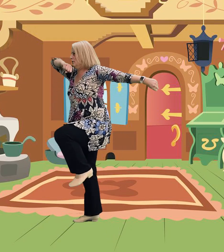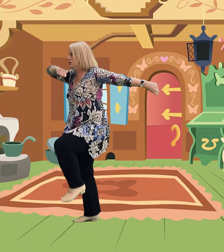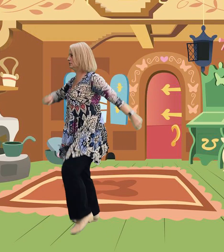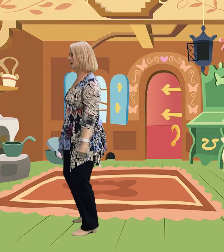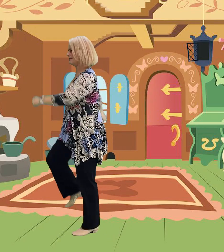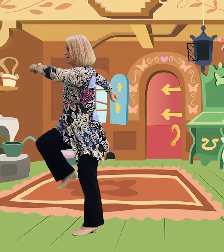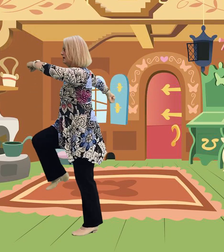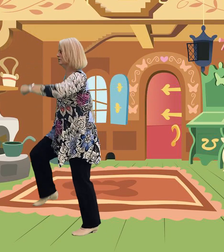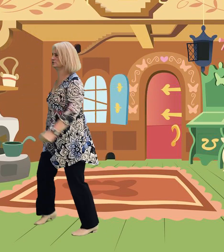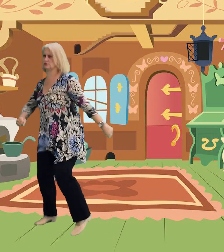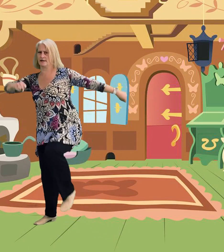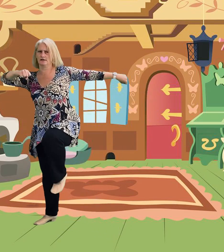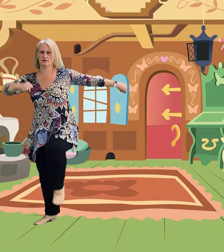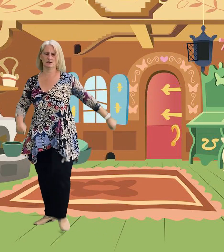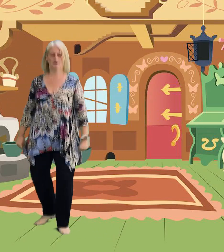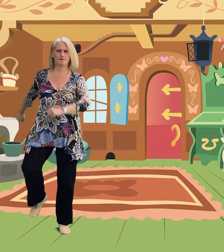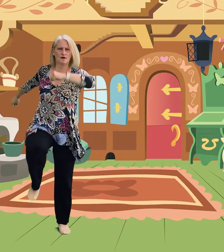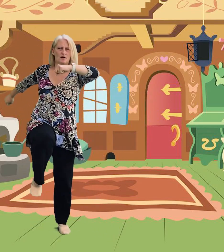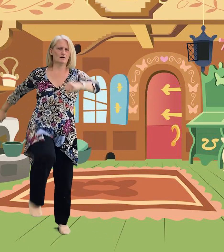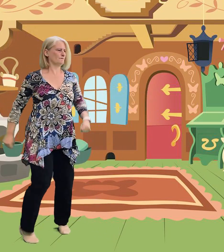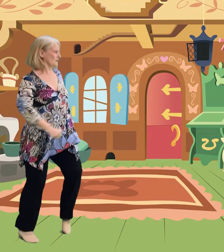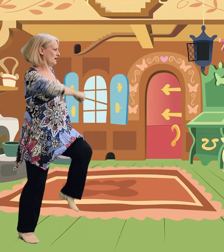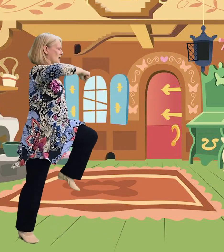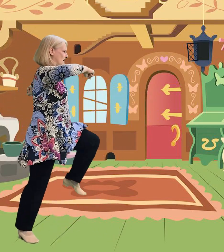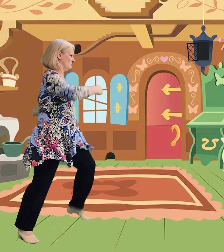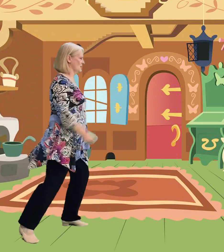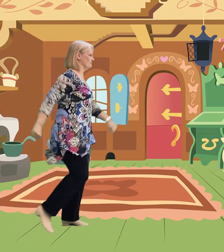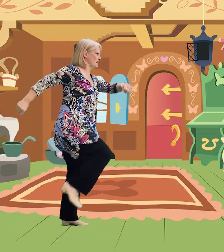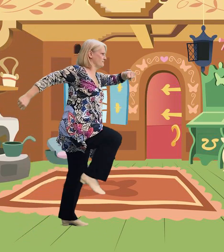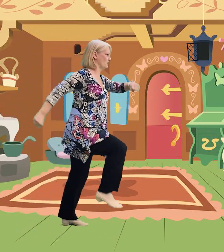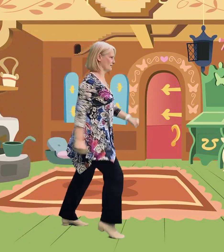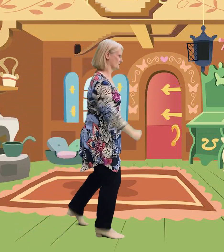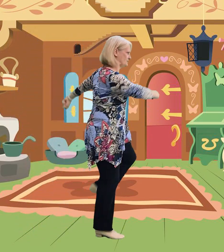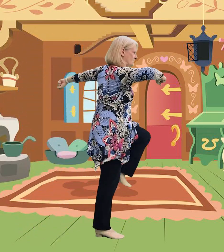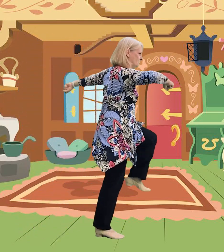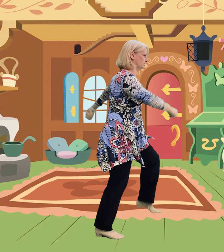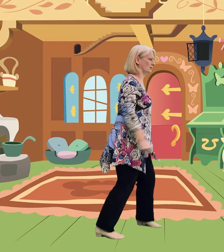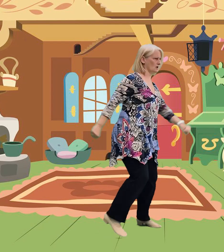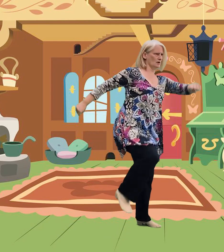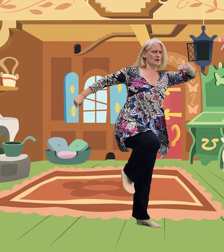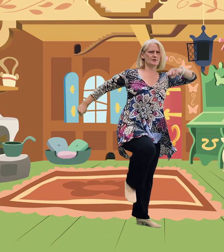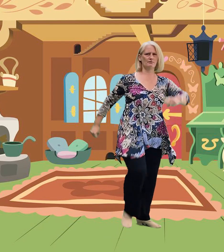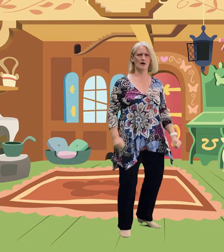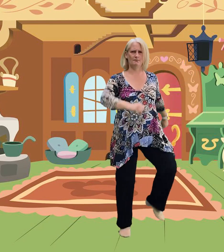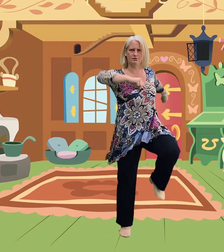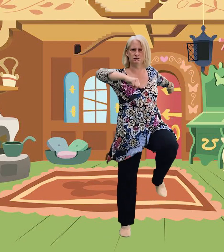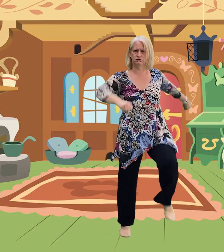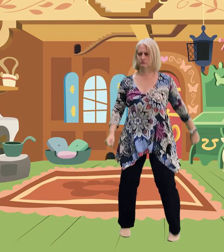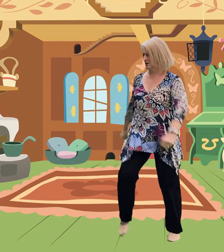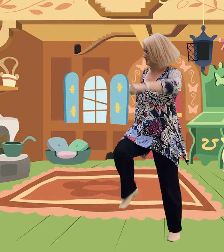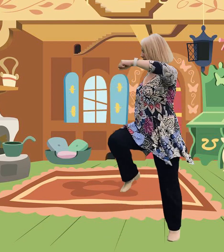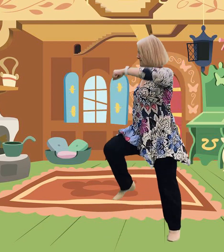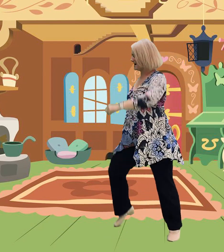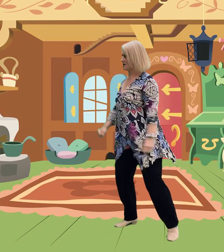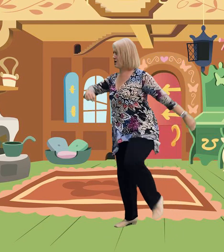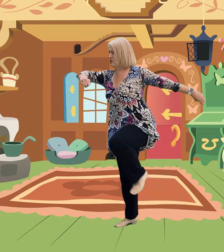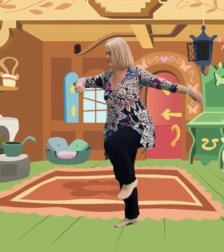I'm hungry. I don't want my porridge. Let's hurry up and get back home.